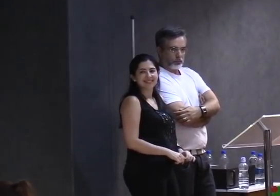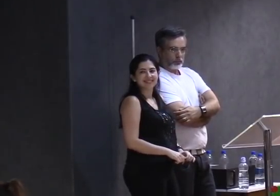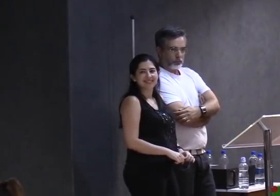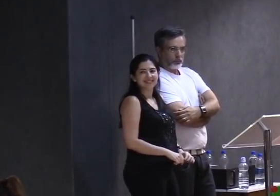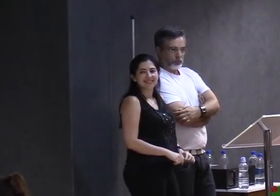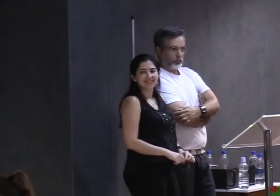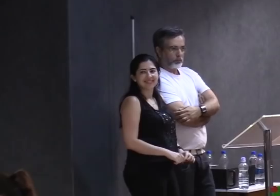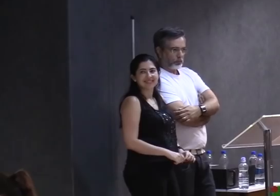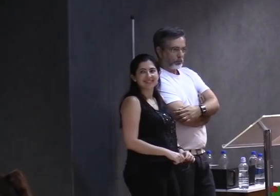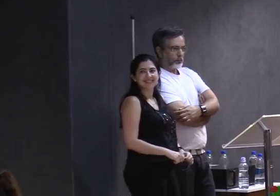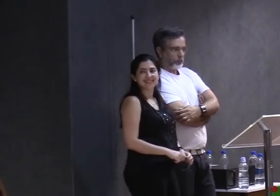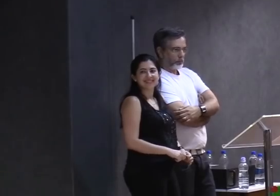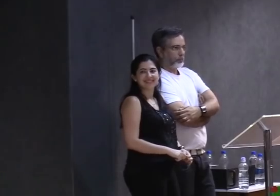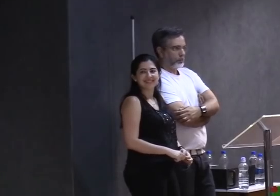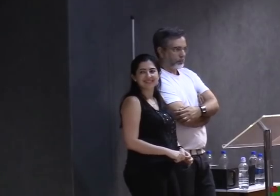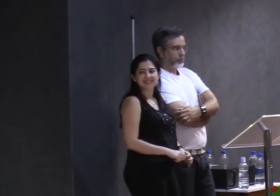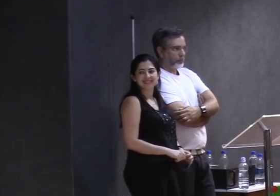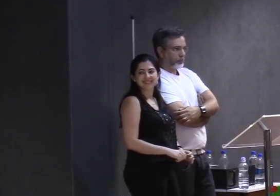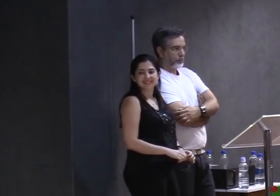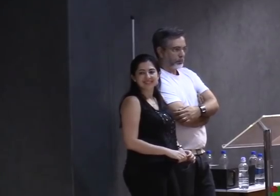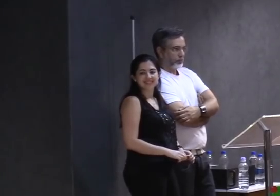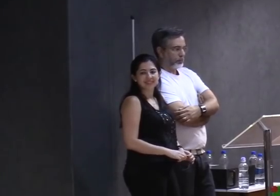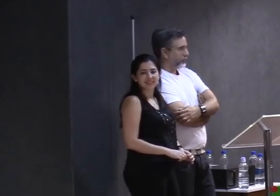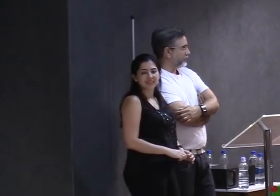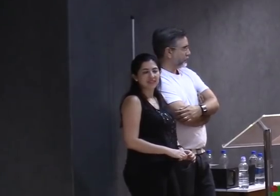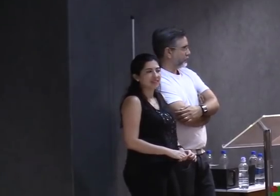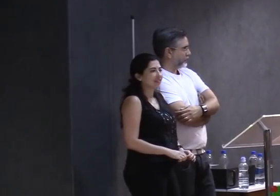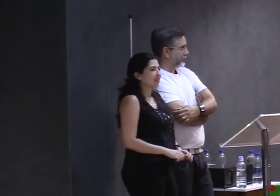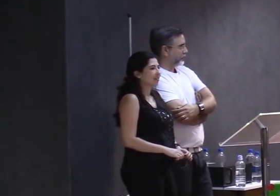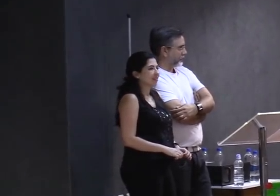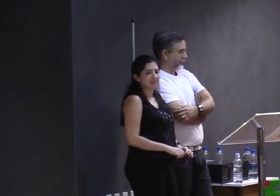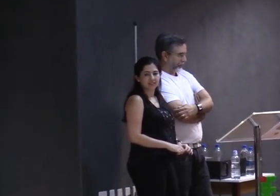com essa dupla. Vocês terão 10 minutos.